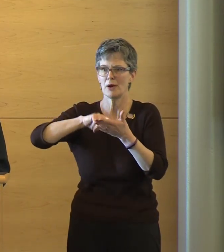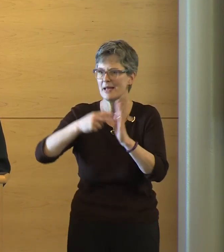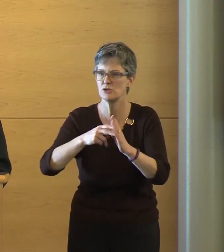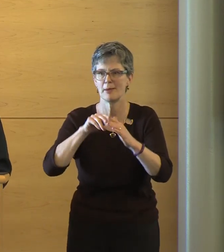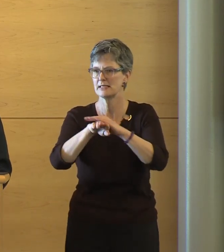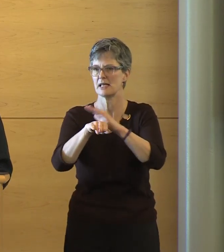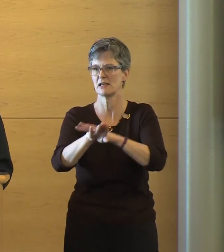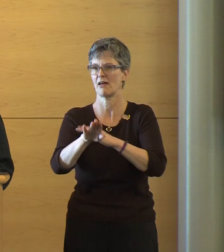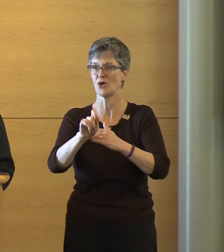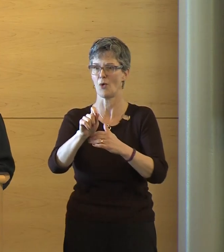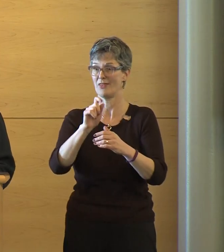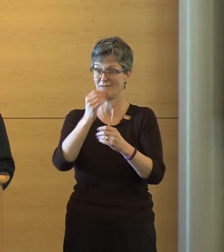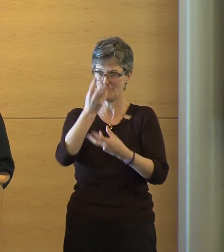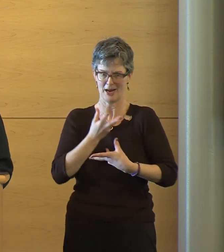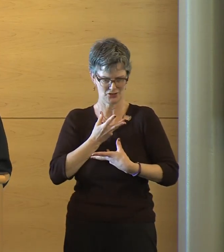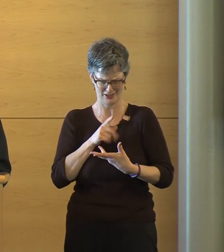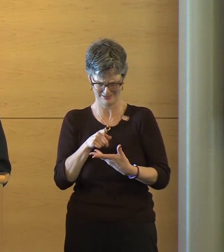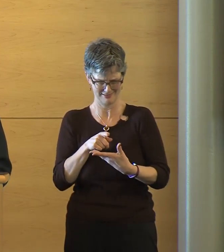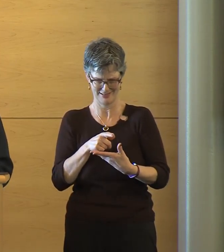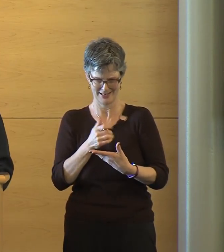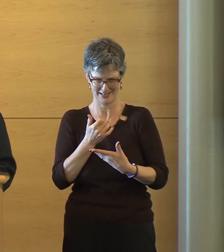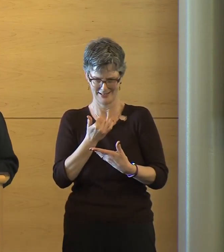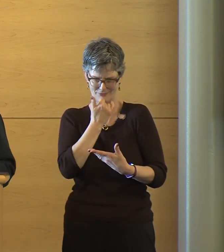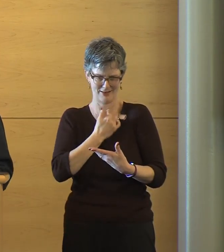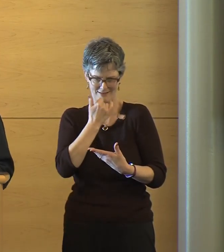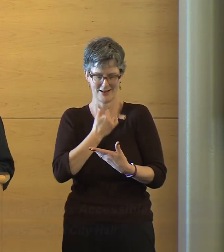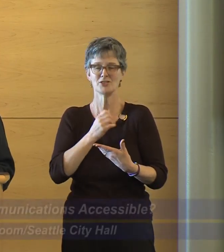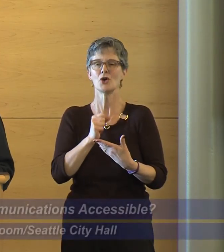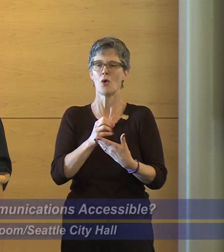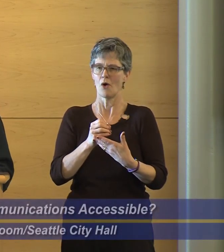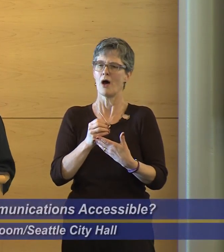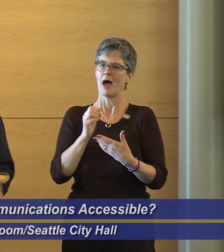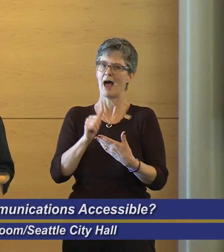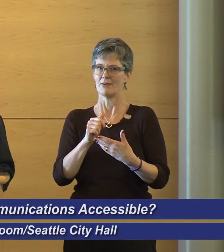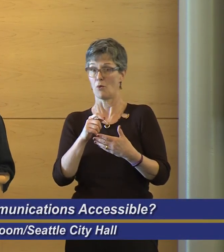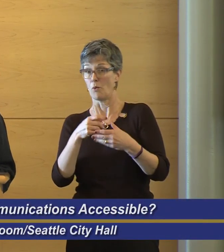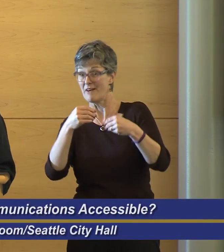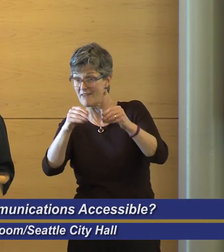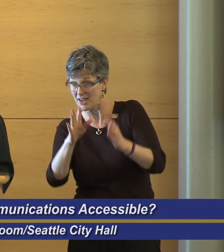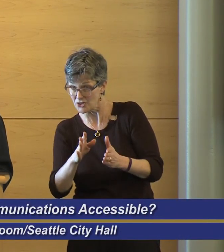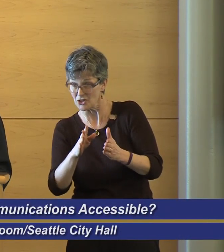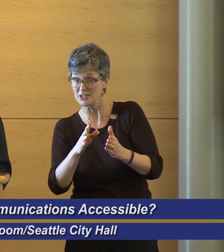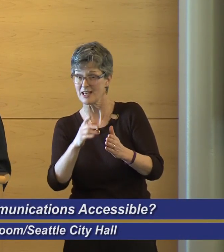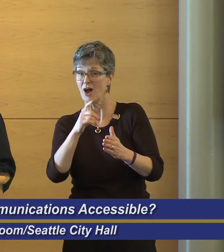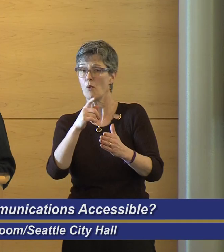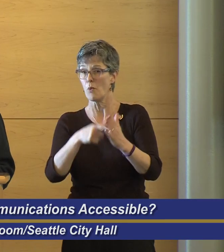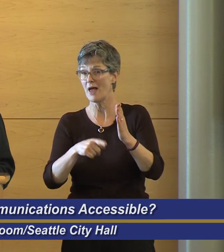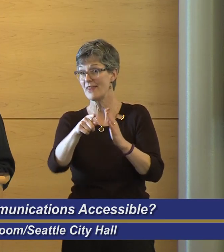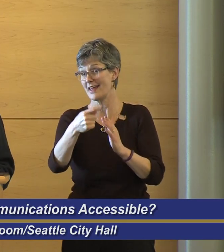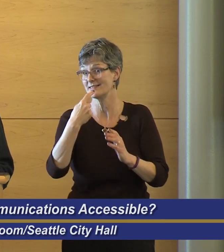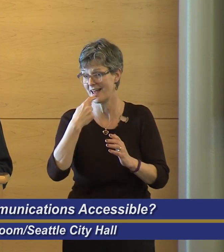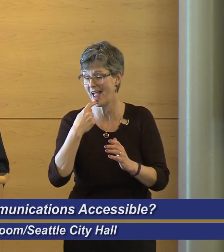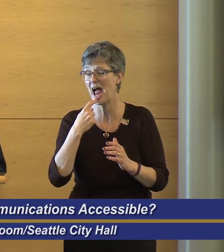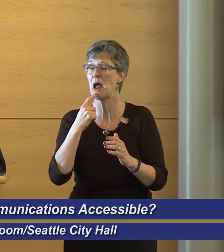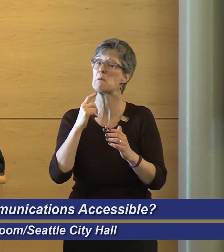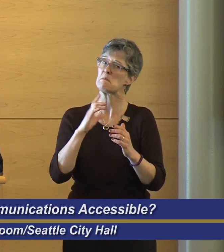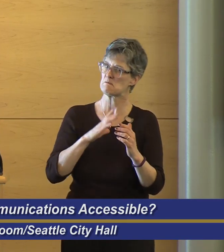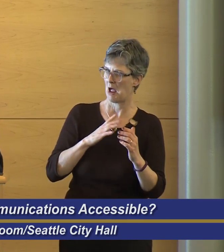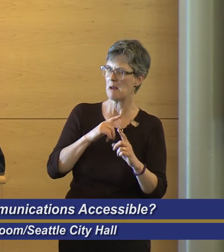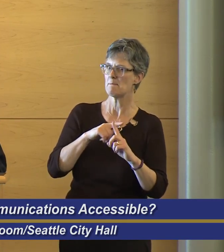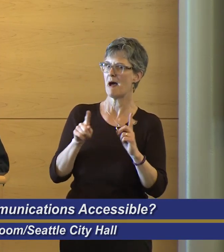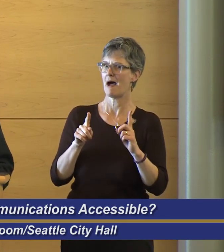sometimes those are just either blatantly false, or they don't understand how to